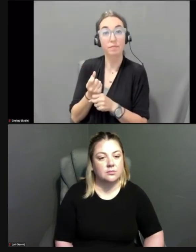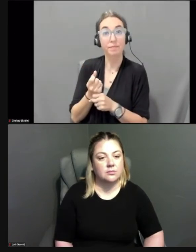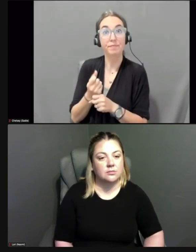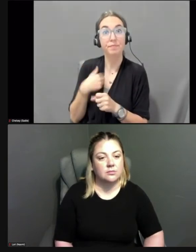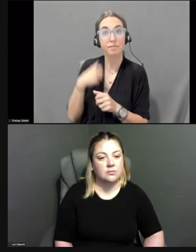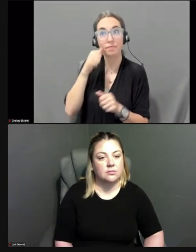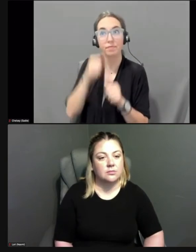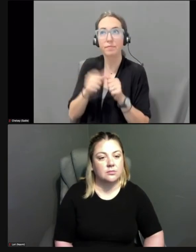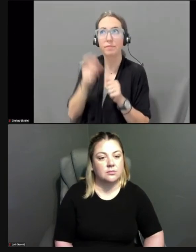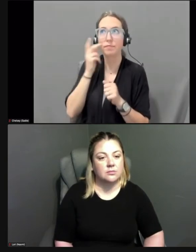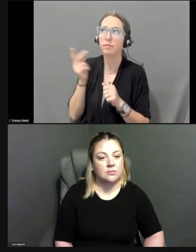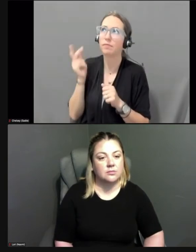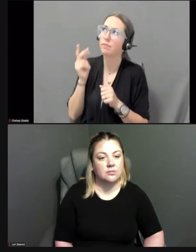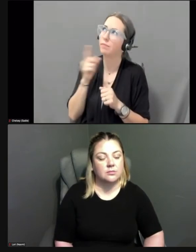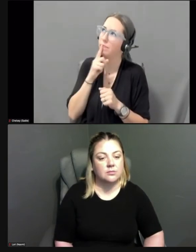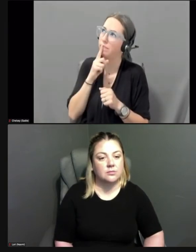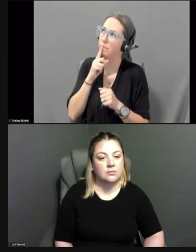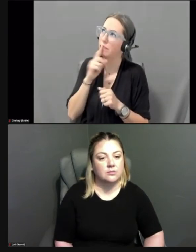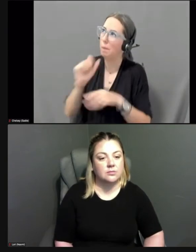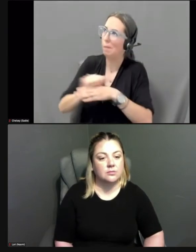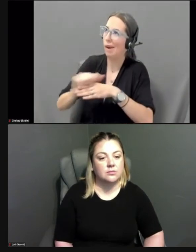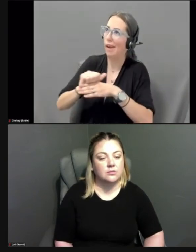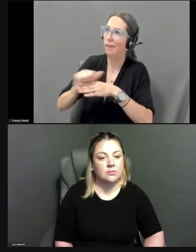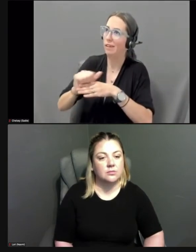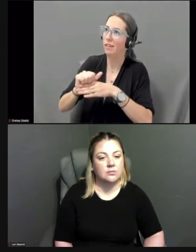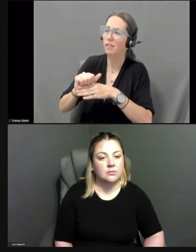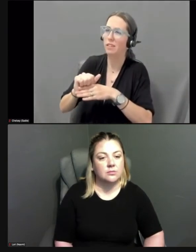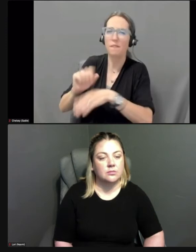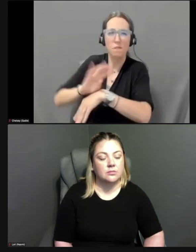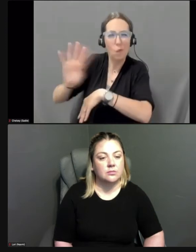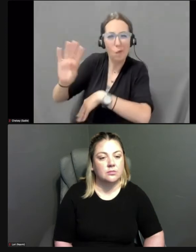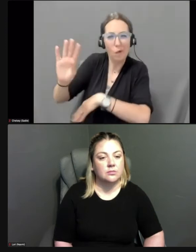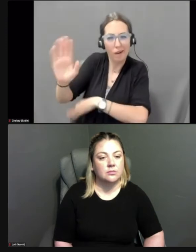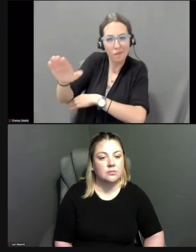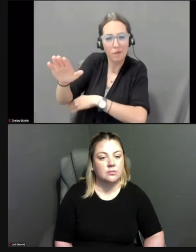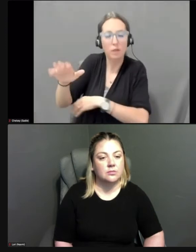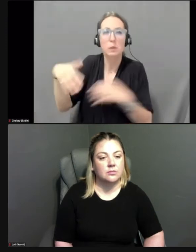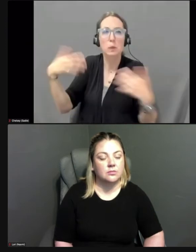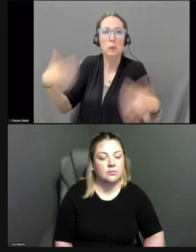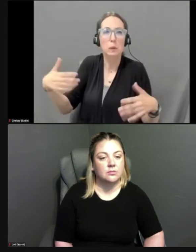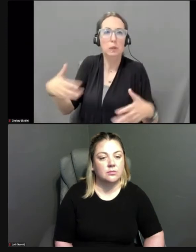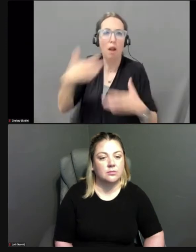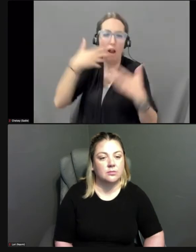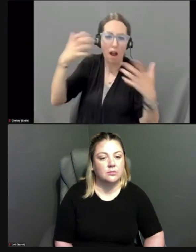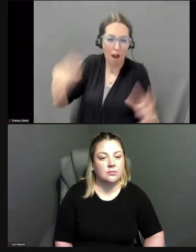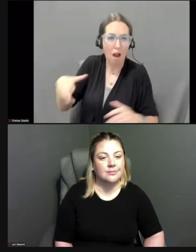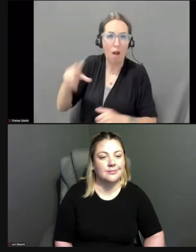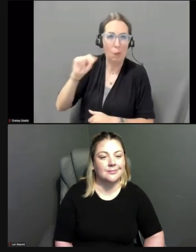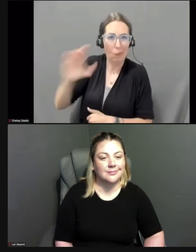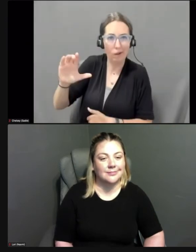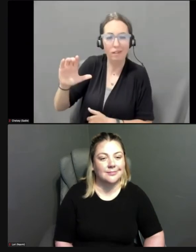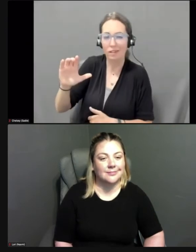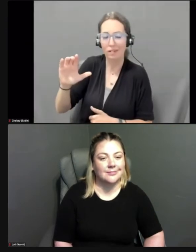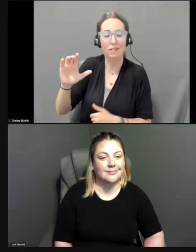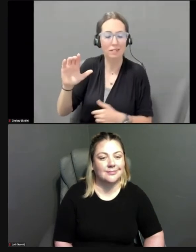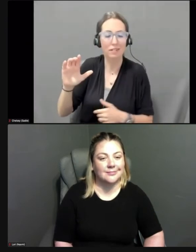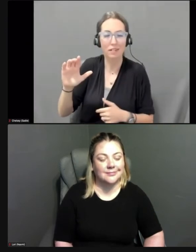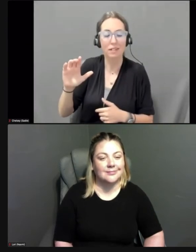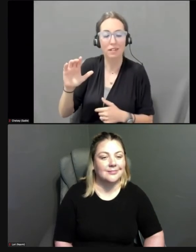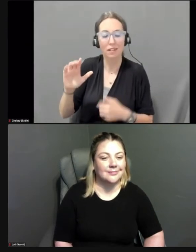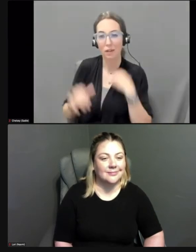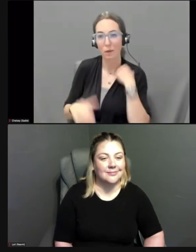practice, I believe it was at like 4:00 in the afternoon or something like that. Hottest part of the day in North Carolina. Seriously, in August and